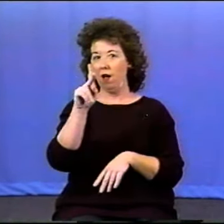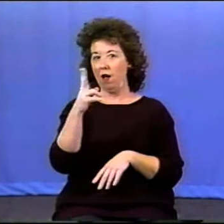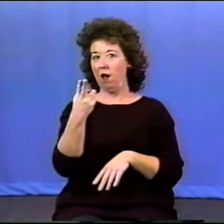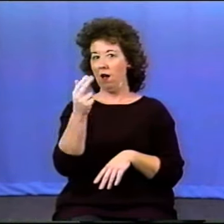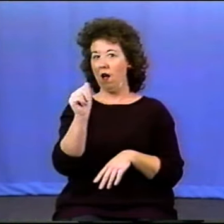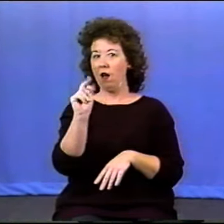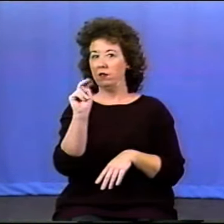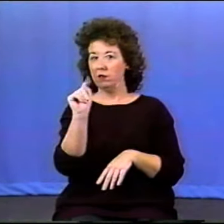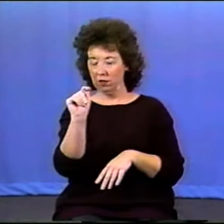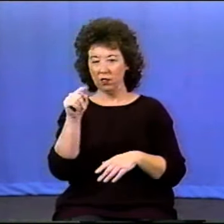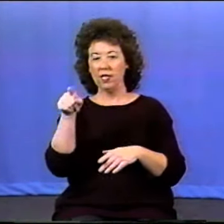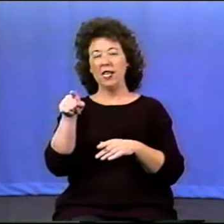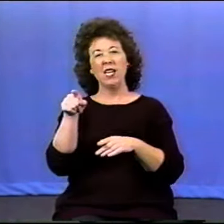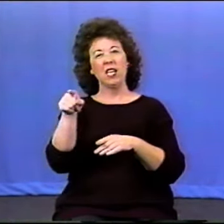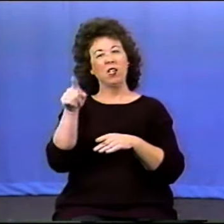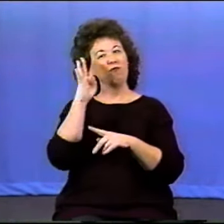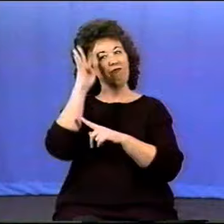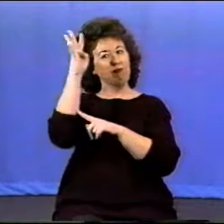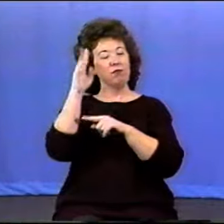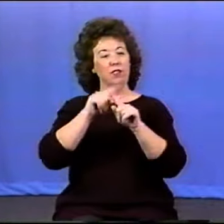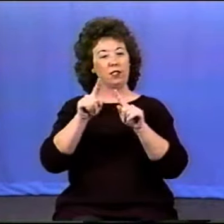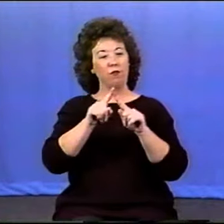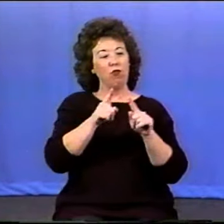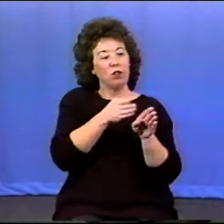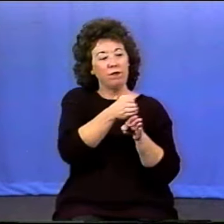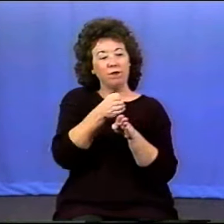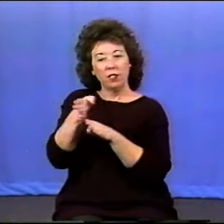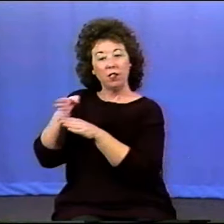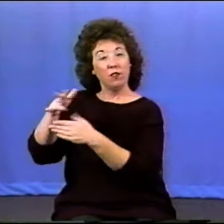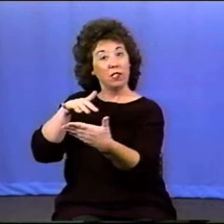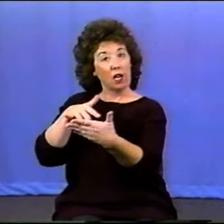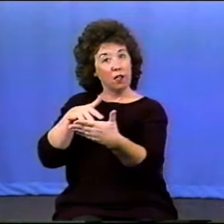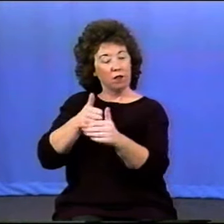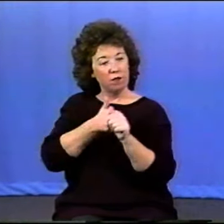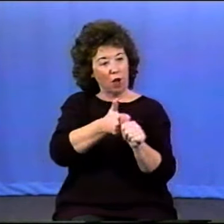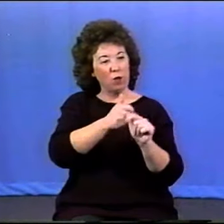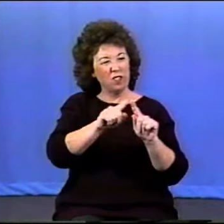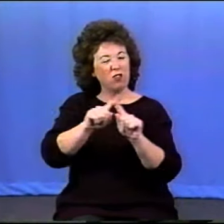of study up on the basis of the subject of study, things like biology,